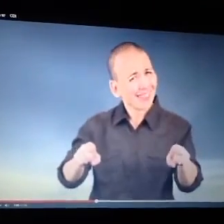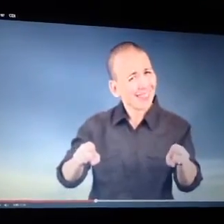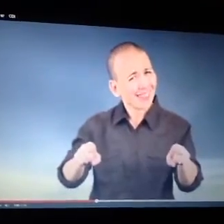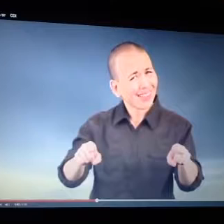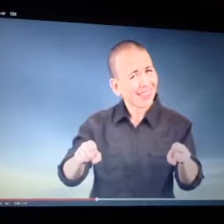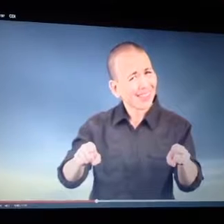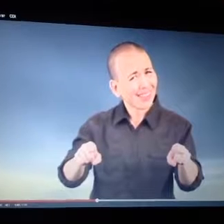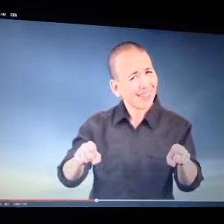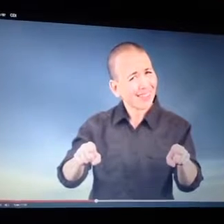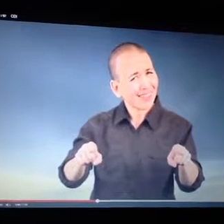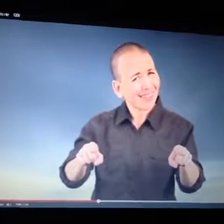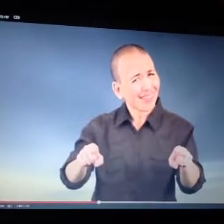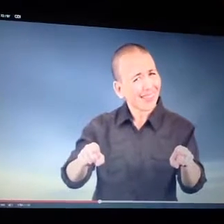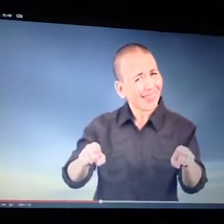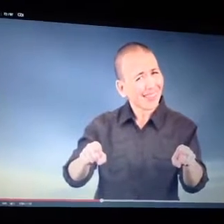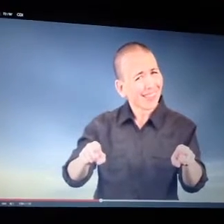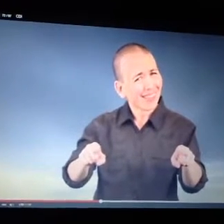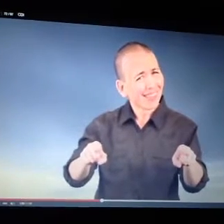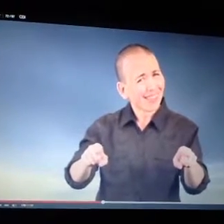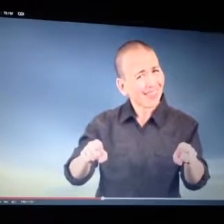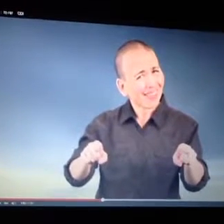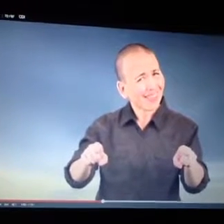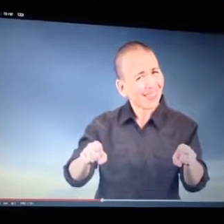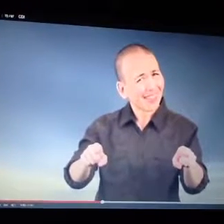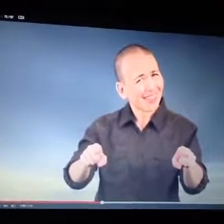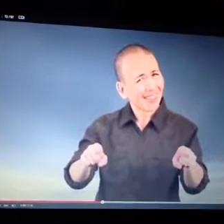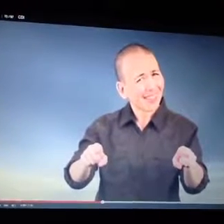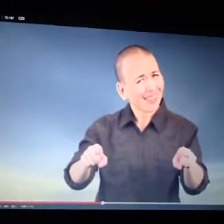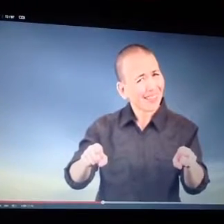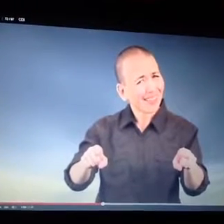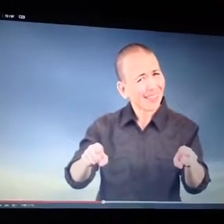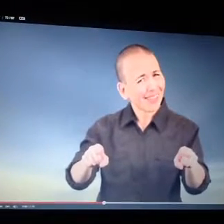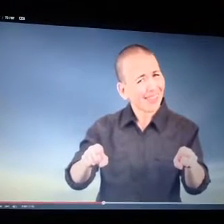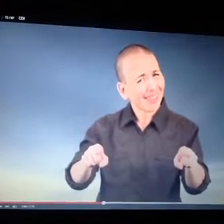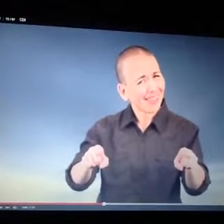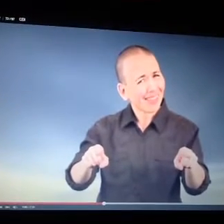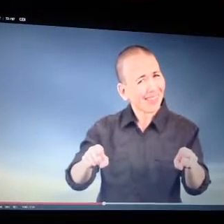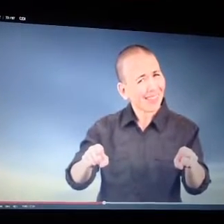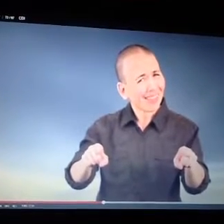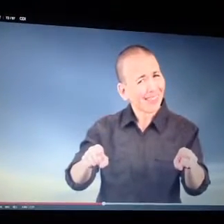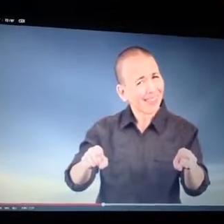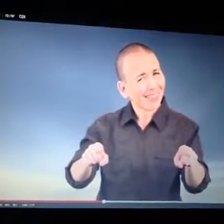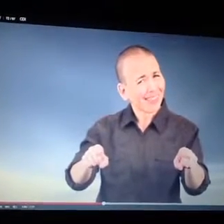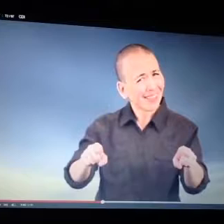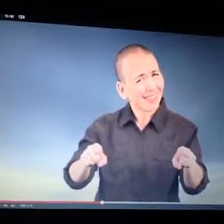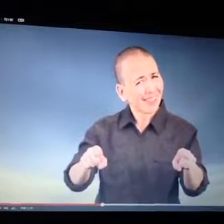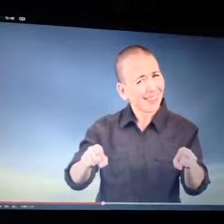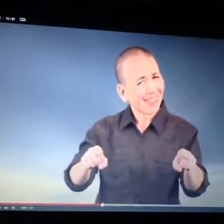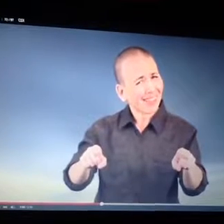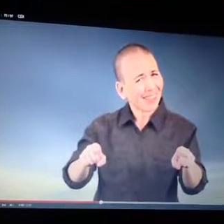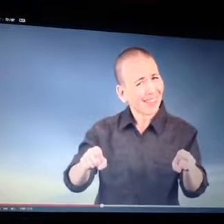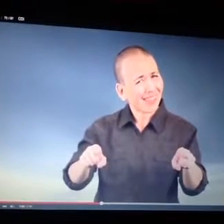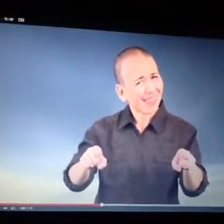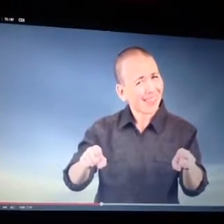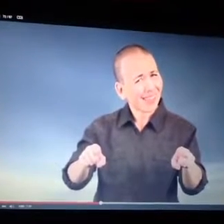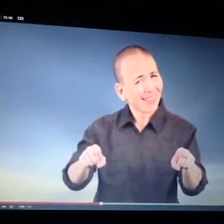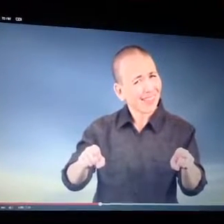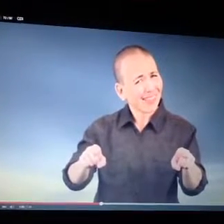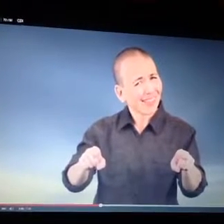They also had to learn the different steps about how to solve situations that come up that they may face. And they had